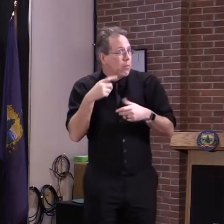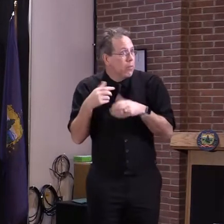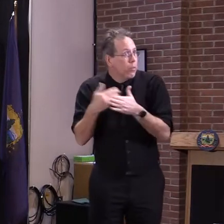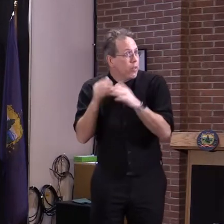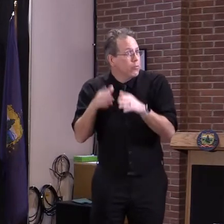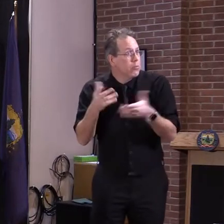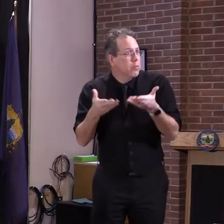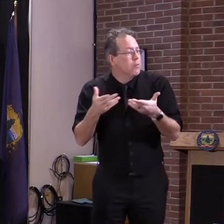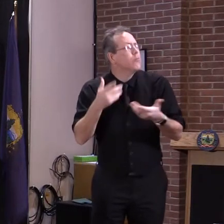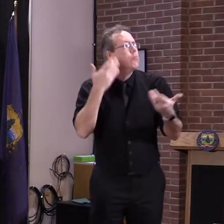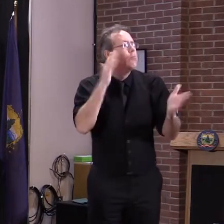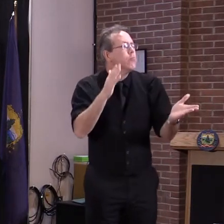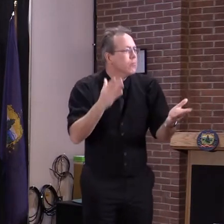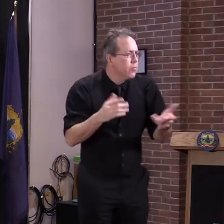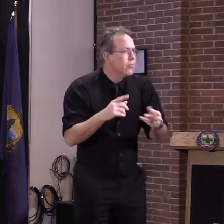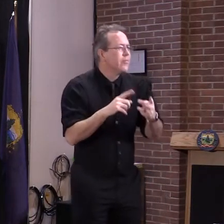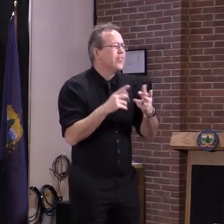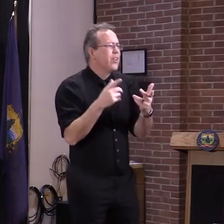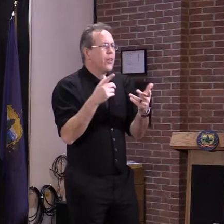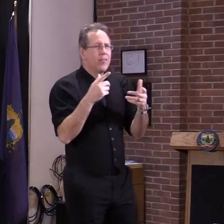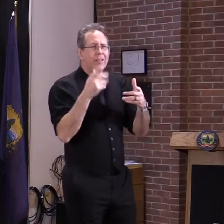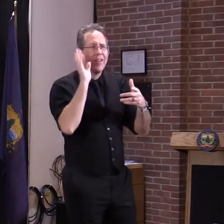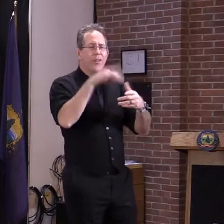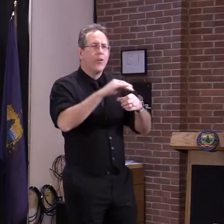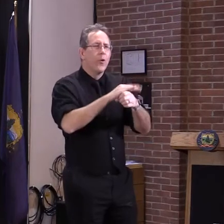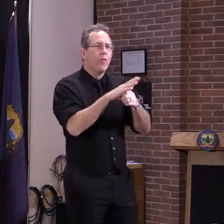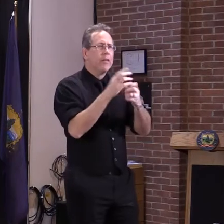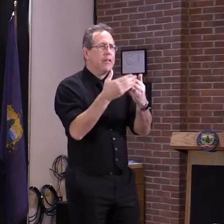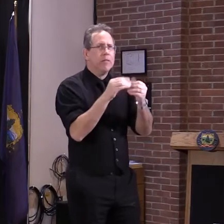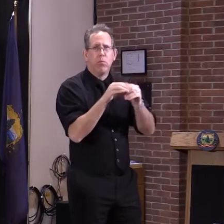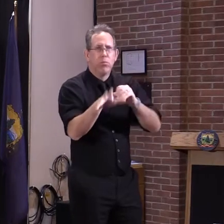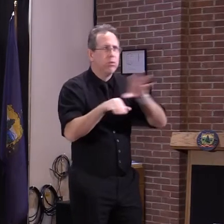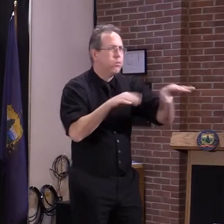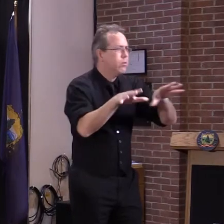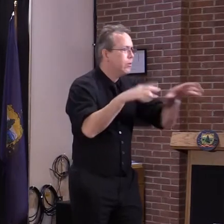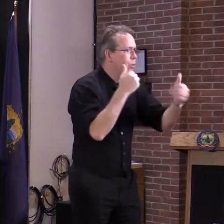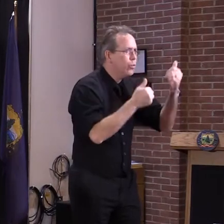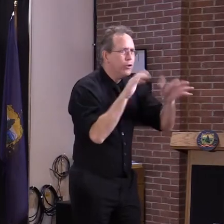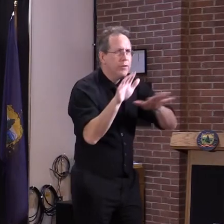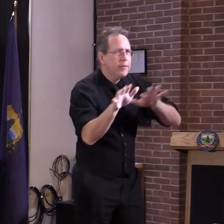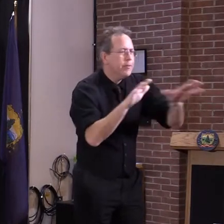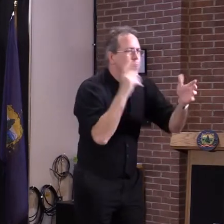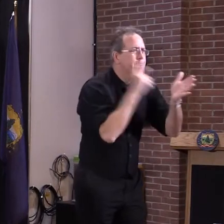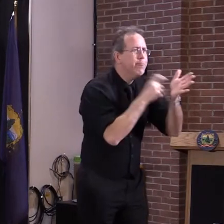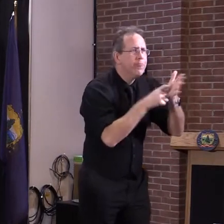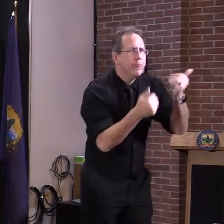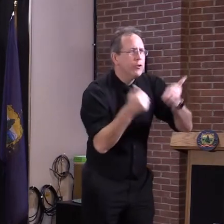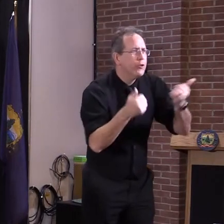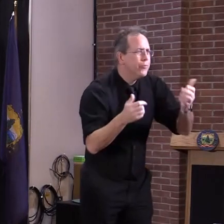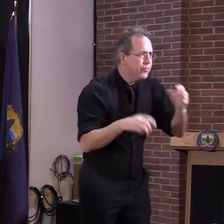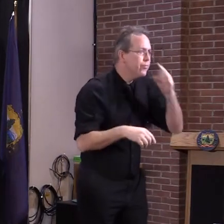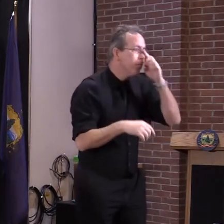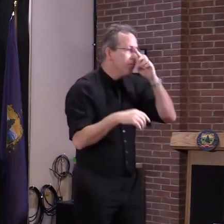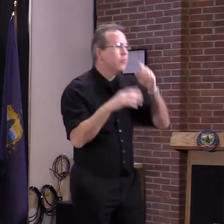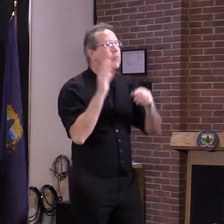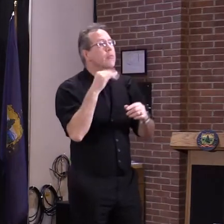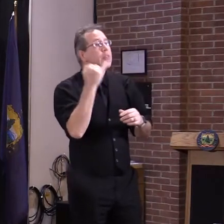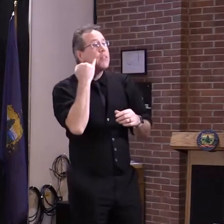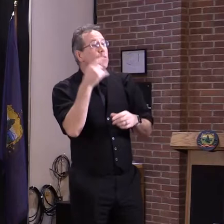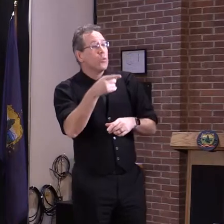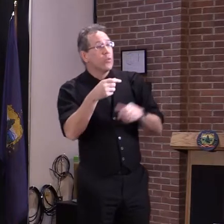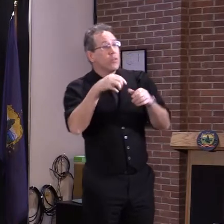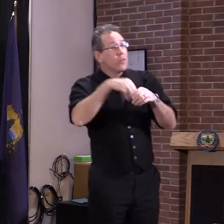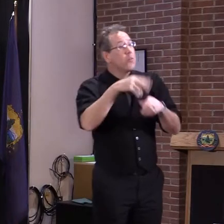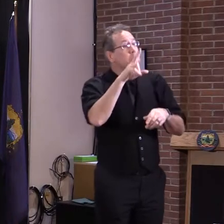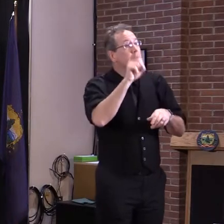of the pandemic as areas of concern. For example, early on, we'd get questions about the risks for students riding together on buses or risks